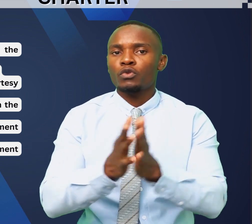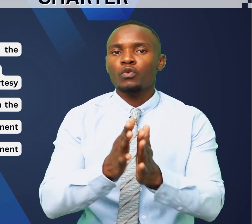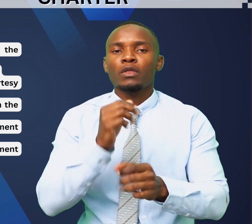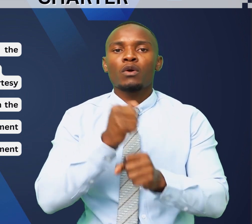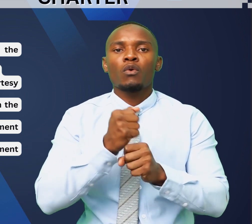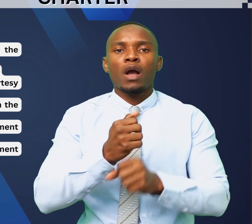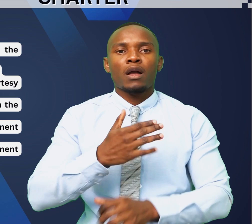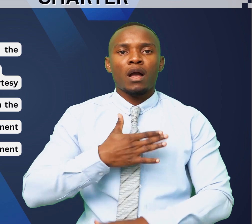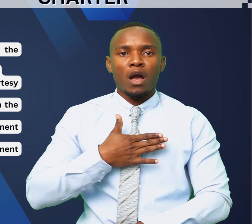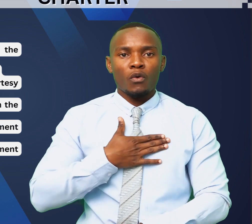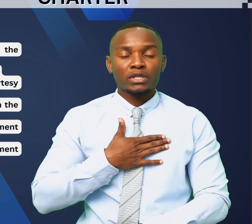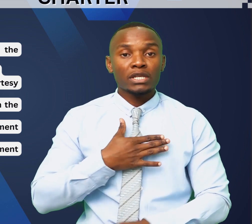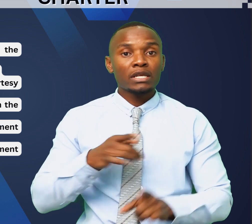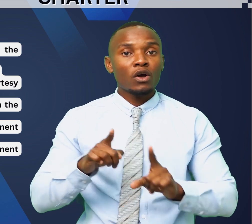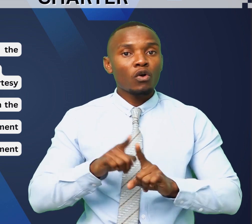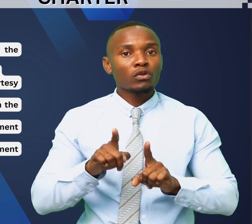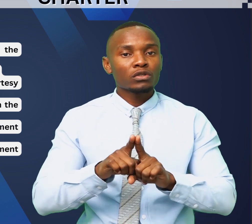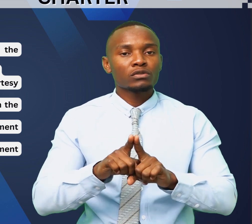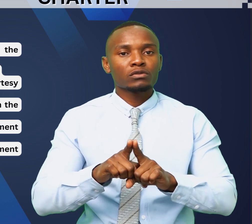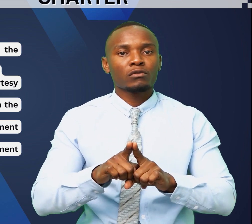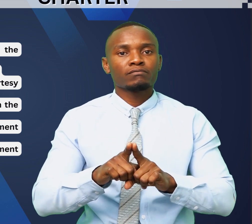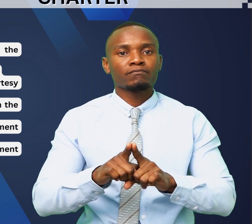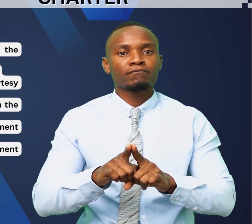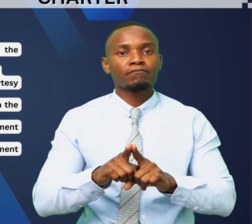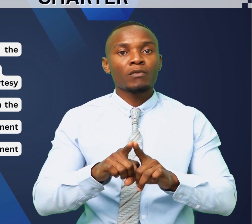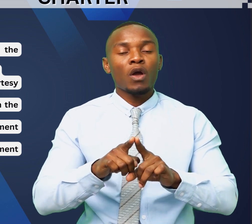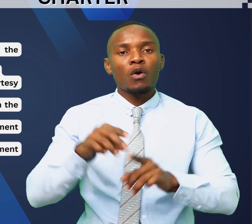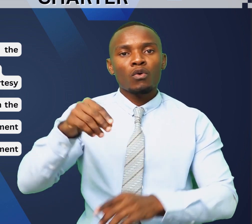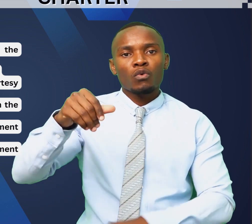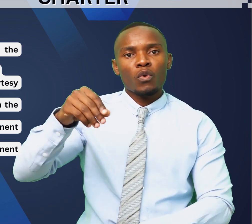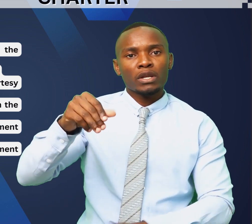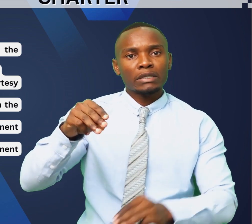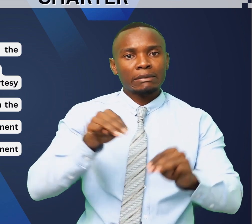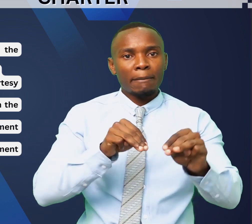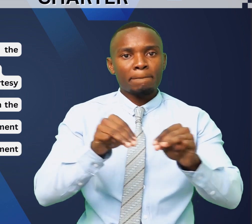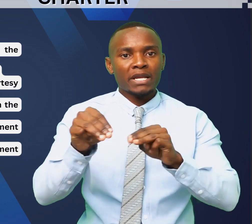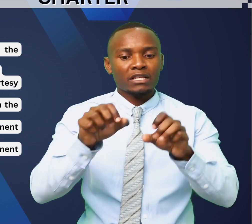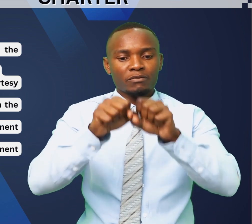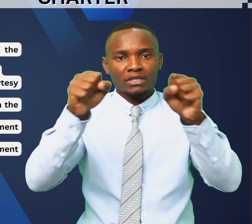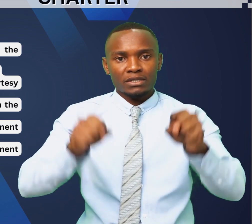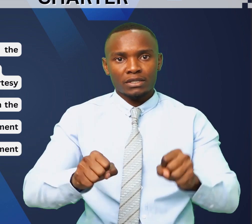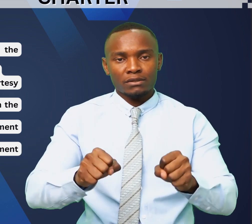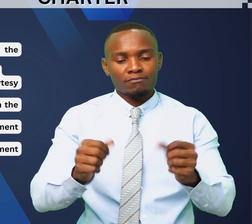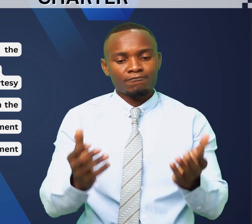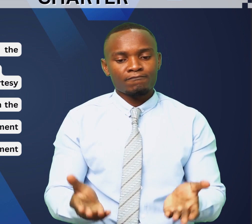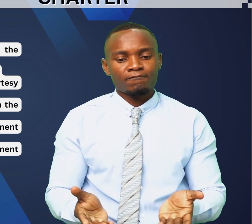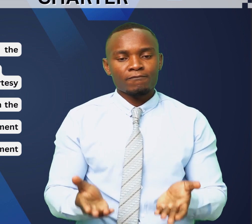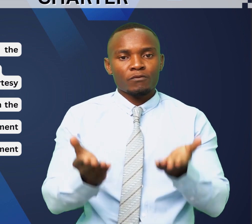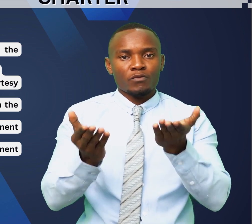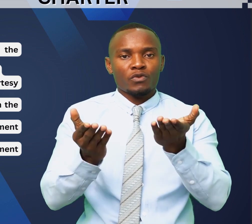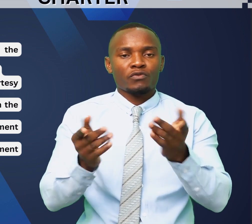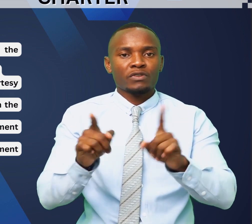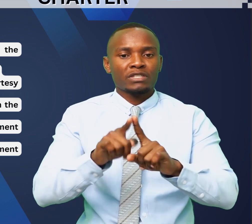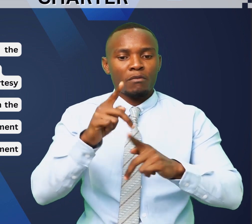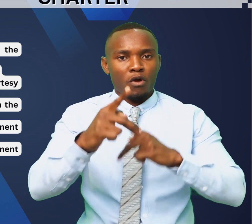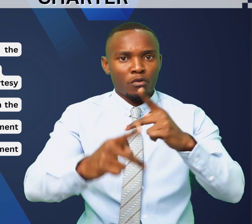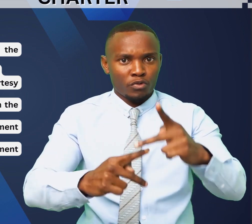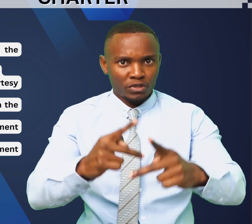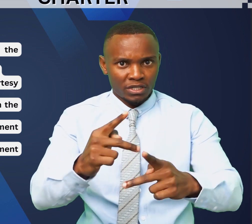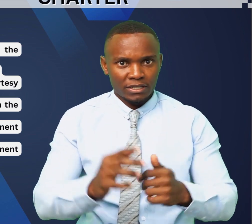duty, continually improve our quality management systems and processes,